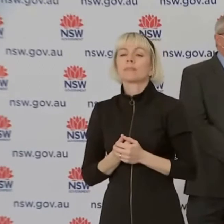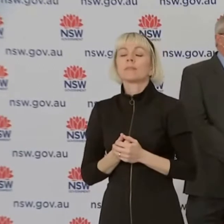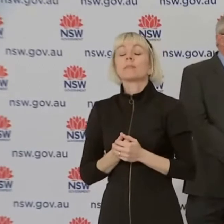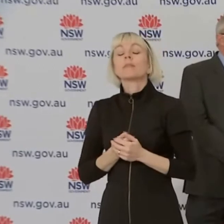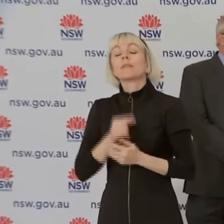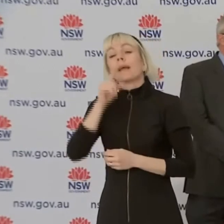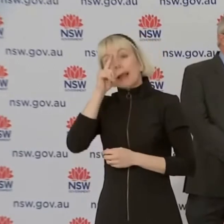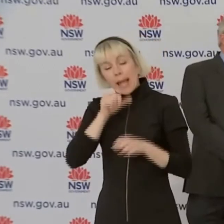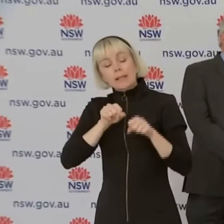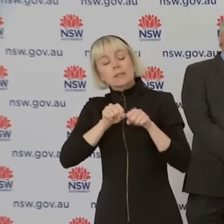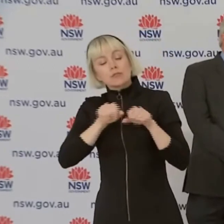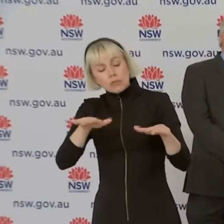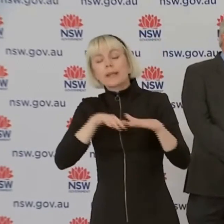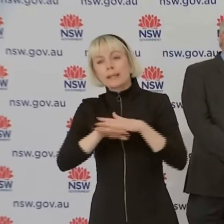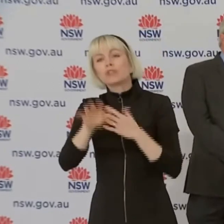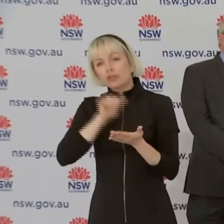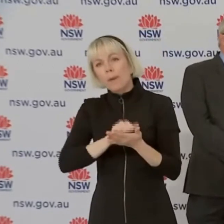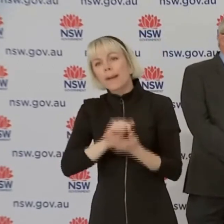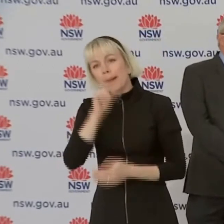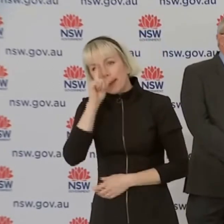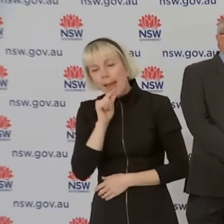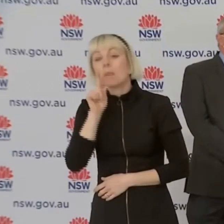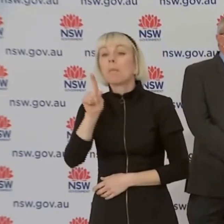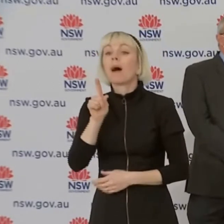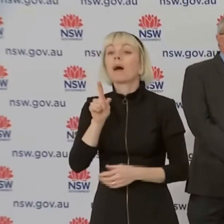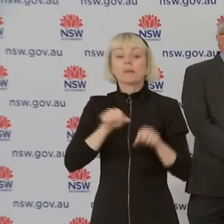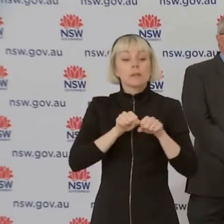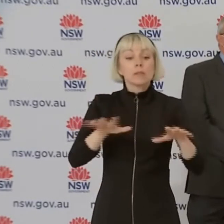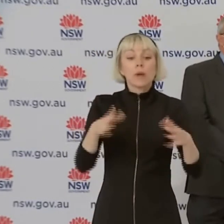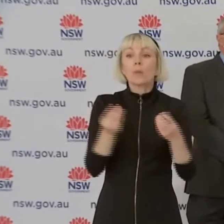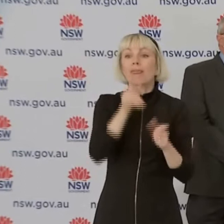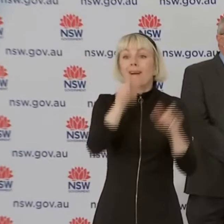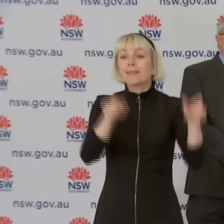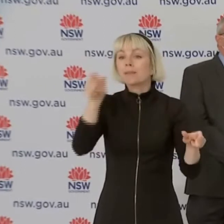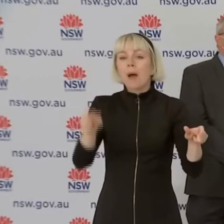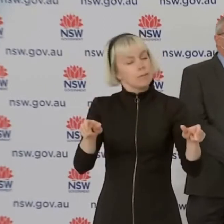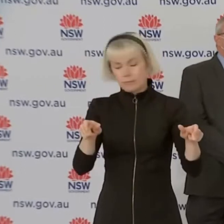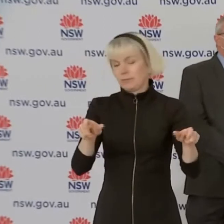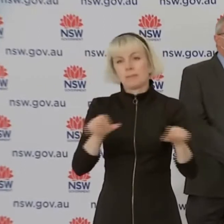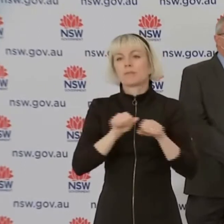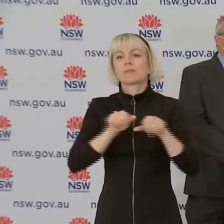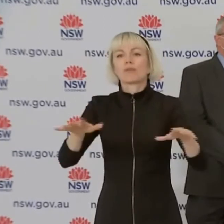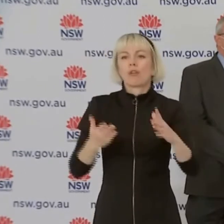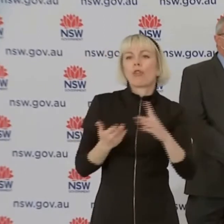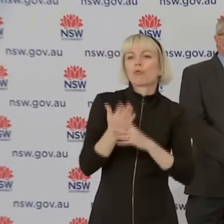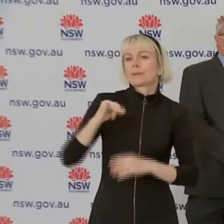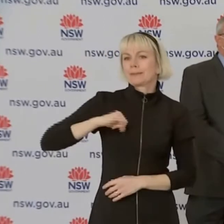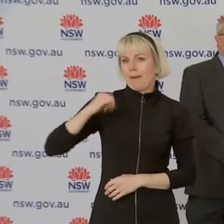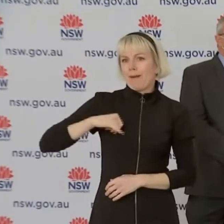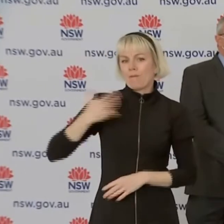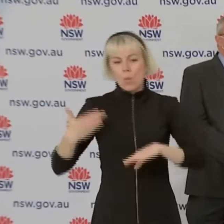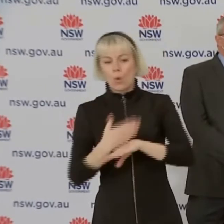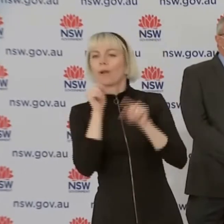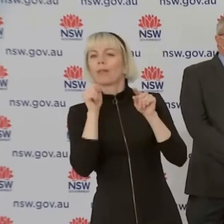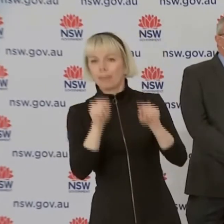the shops, and then they become a point. I think we've indicated. Why are the numbers still so So the high? numbers are going up because we have a number of people infectious in